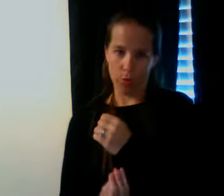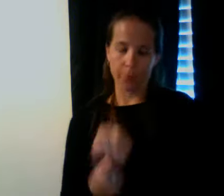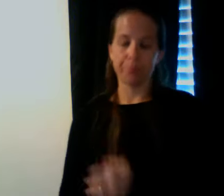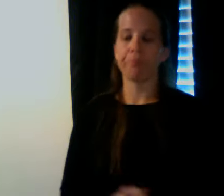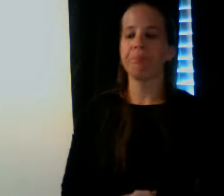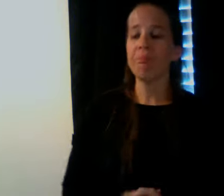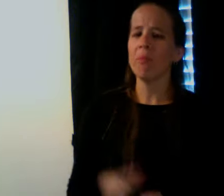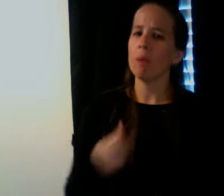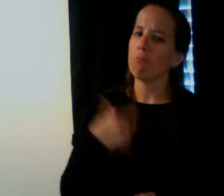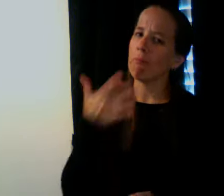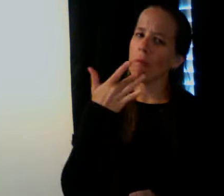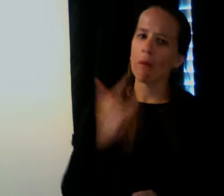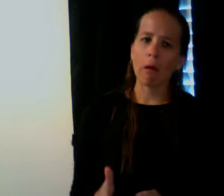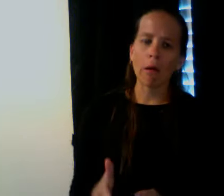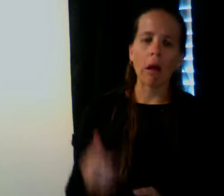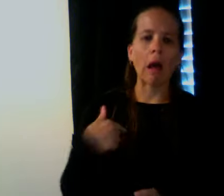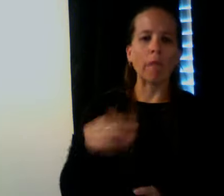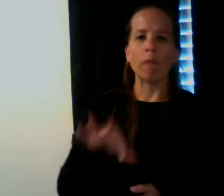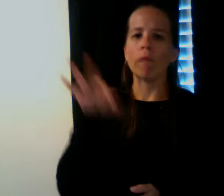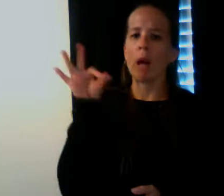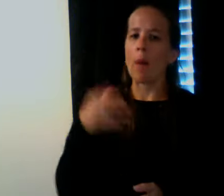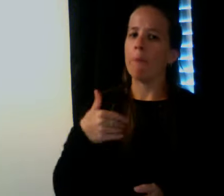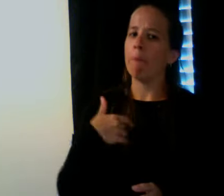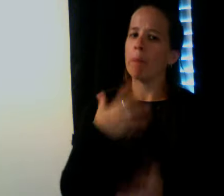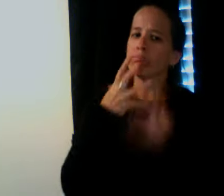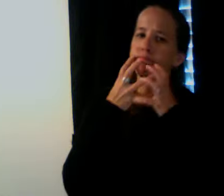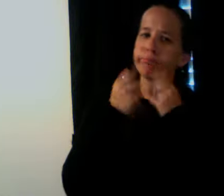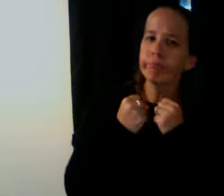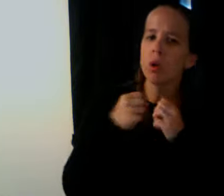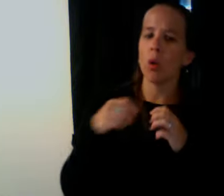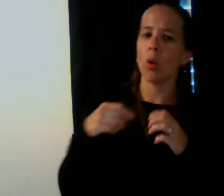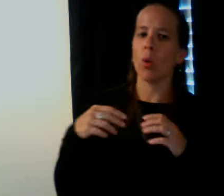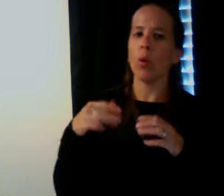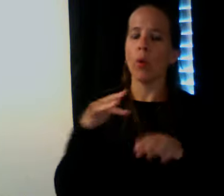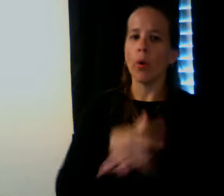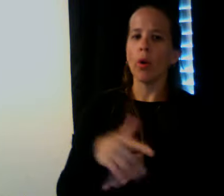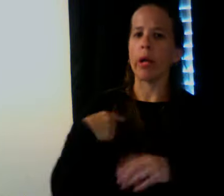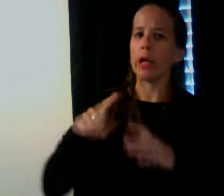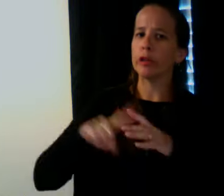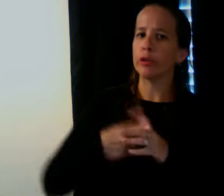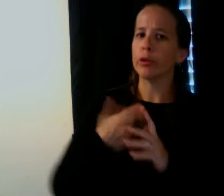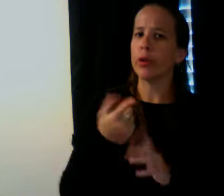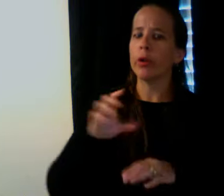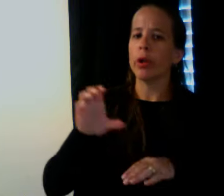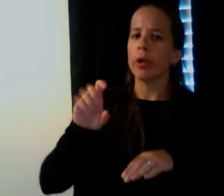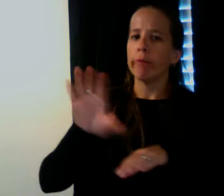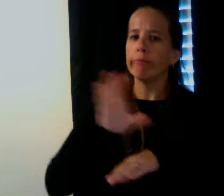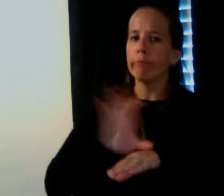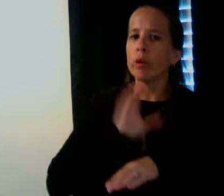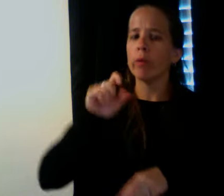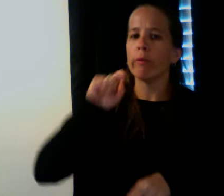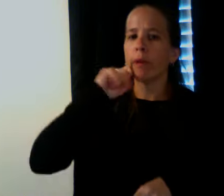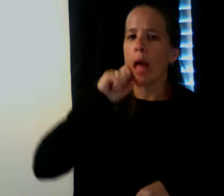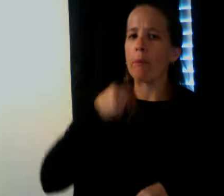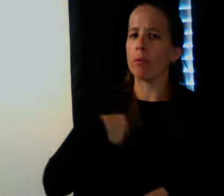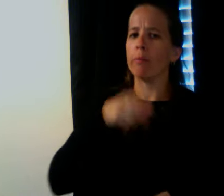do early in life. Woz and I started Apple in my parents' garage when I was 20. We worked hard, and in 10 years, Apple had grown